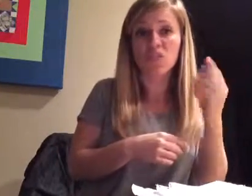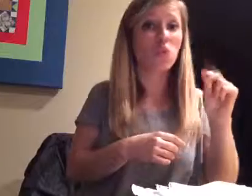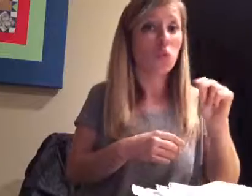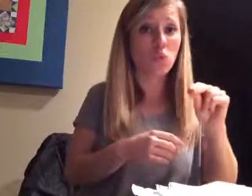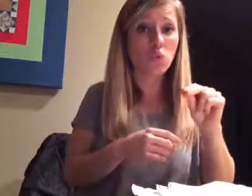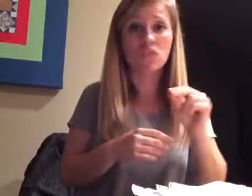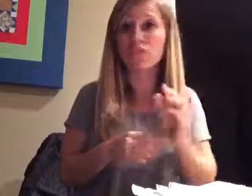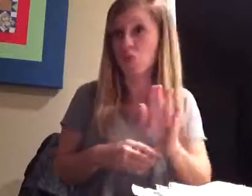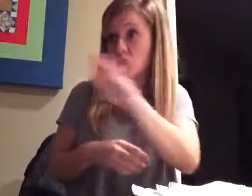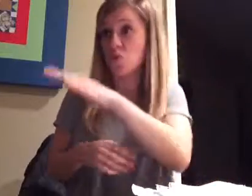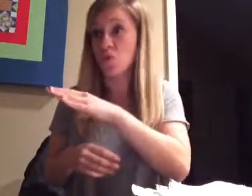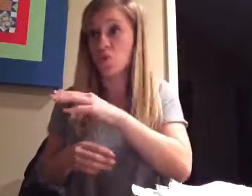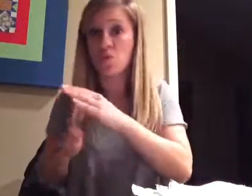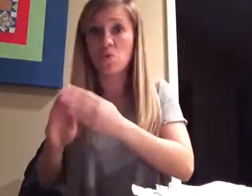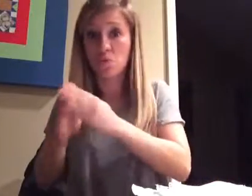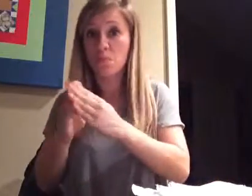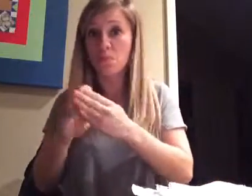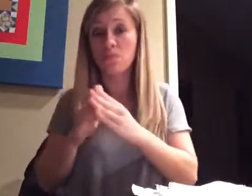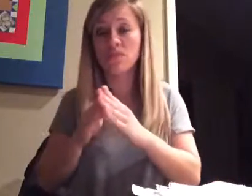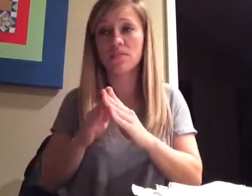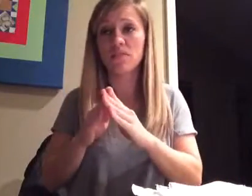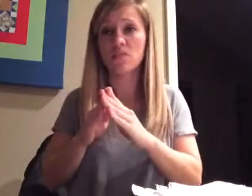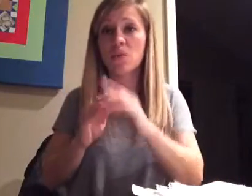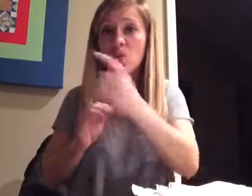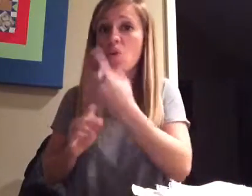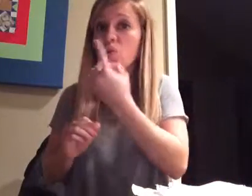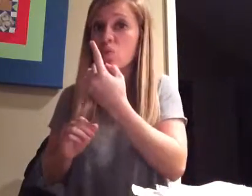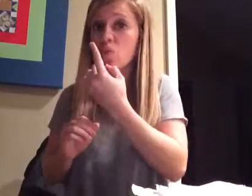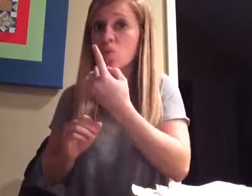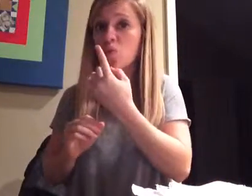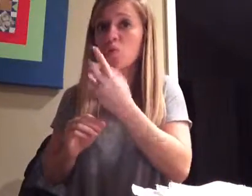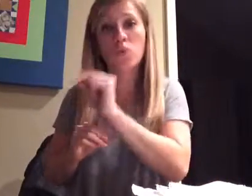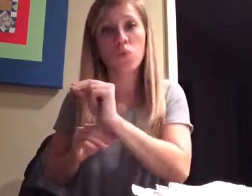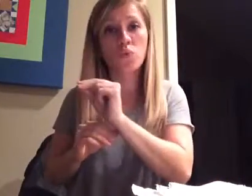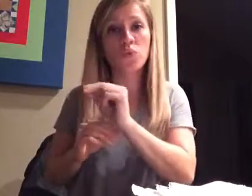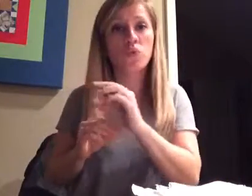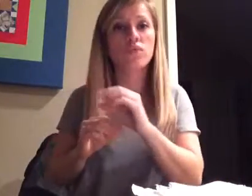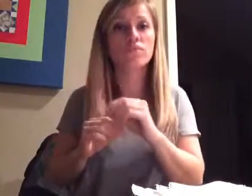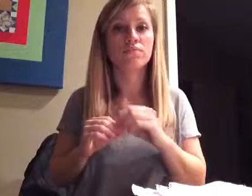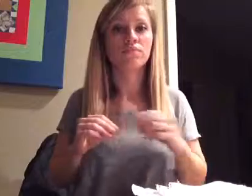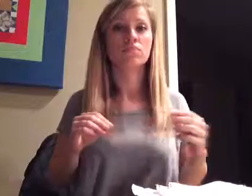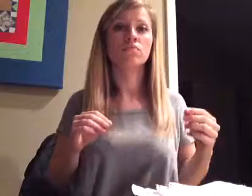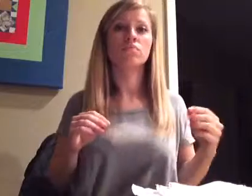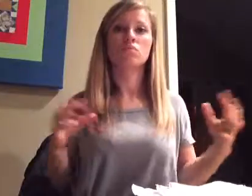resources of local authority. They require us to create new concepts of